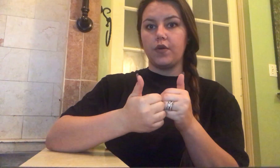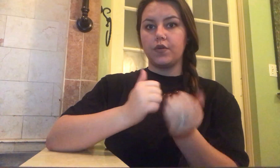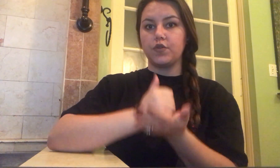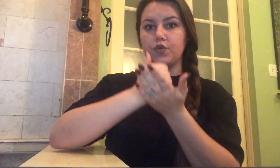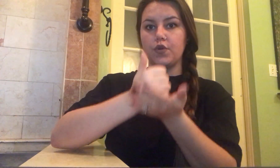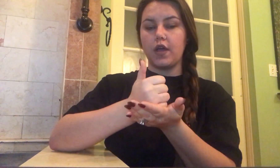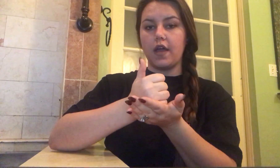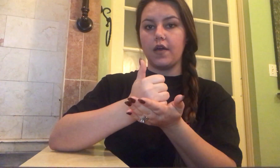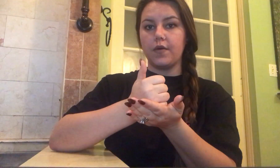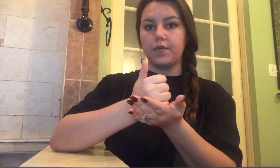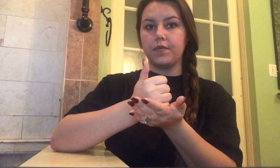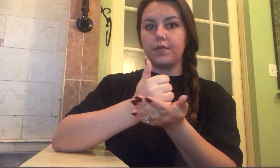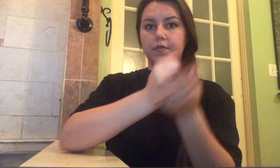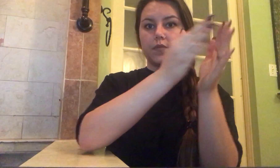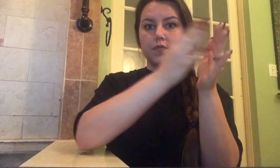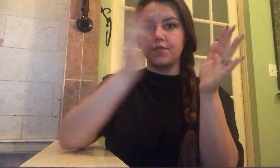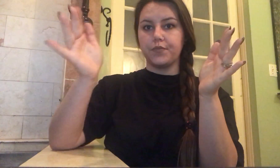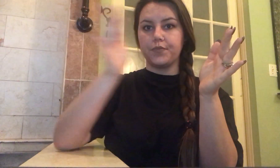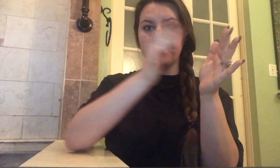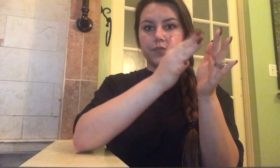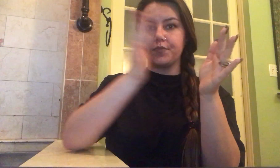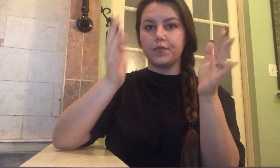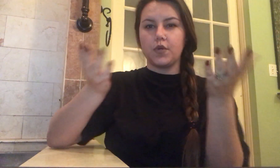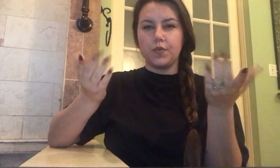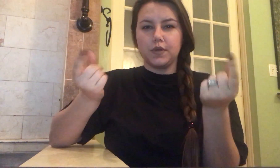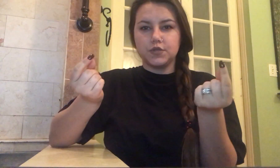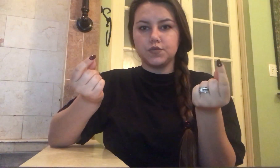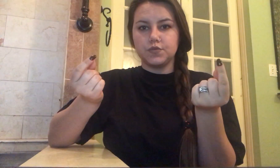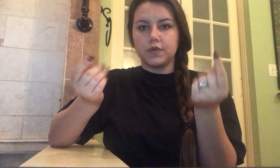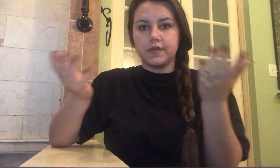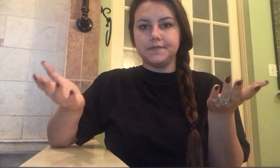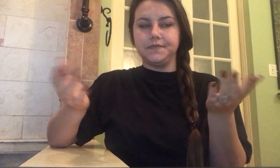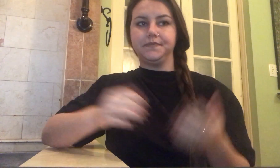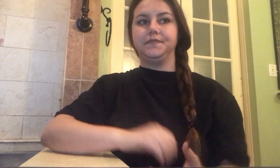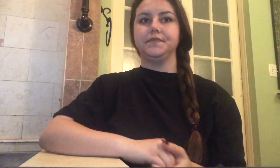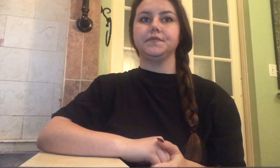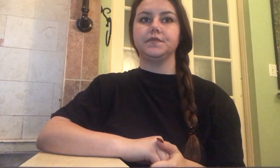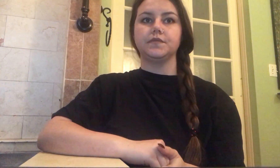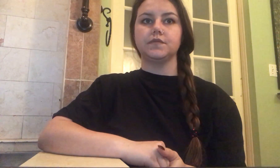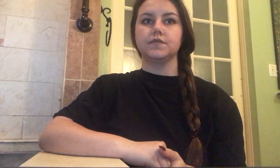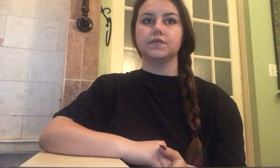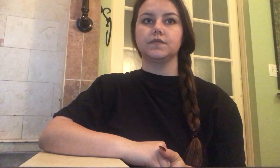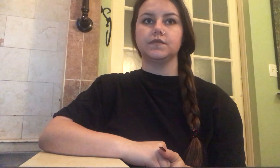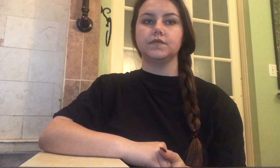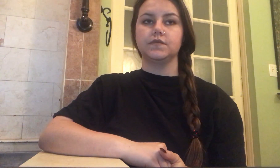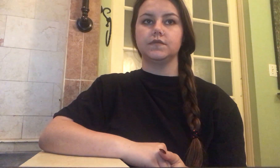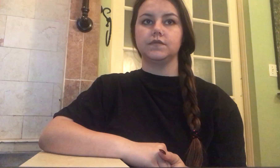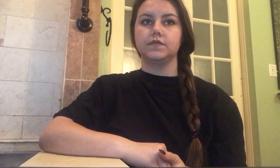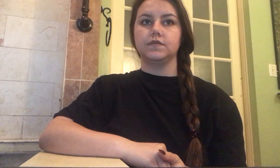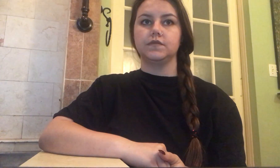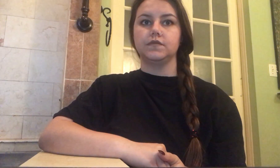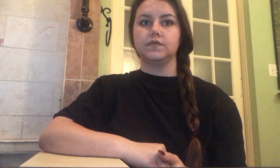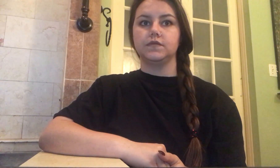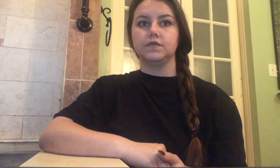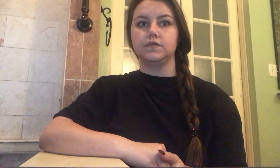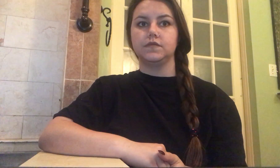know. I mean, you're talking about from 0 to 1 survival. It just seems like that should be far more nations'